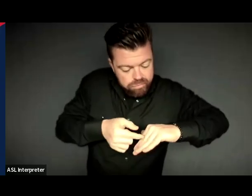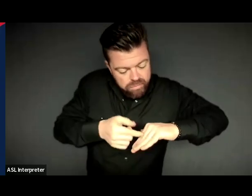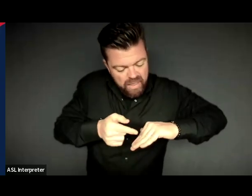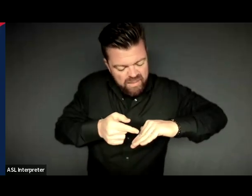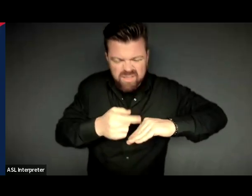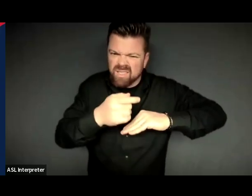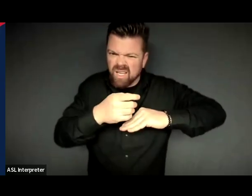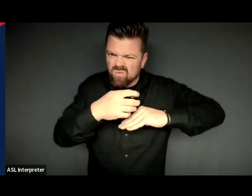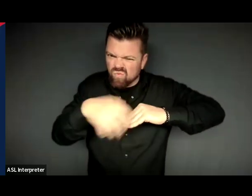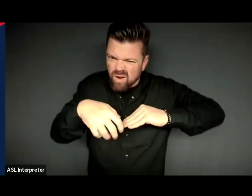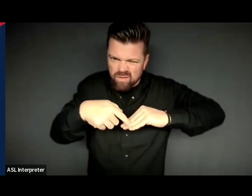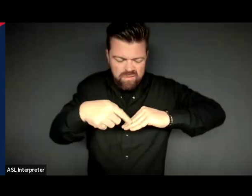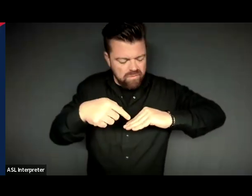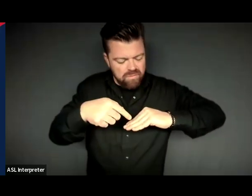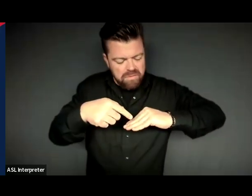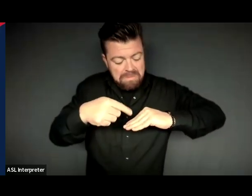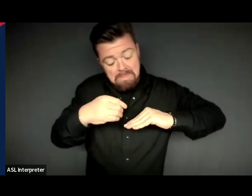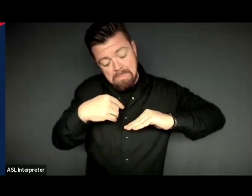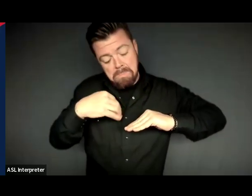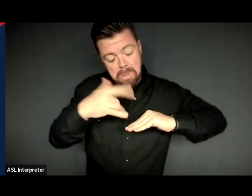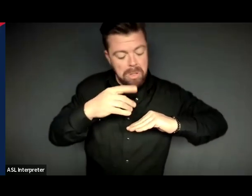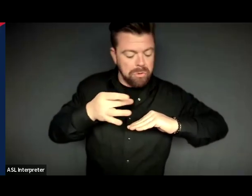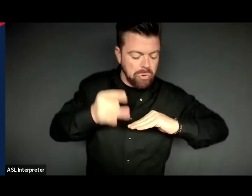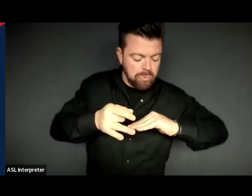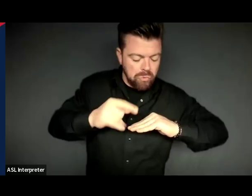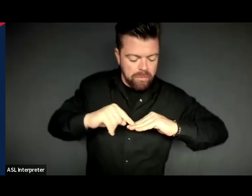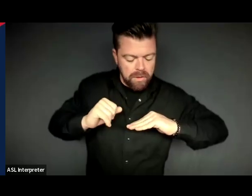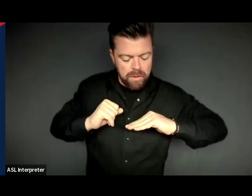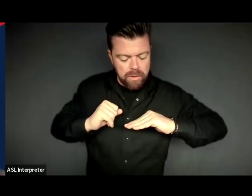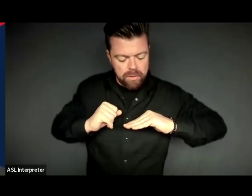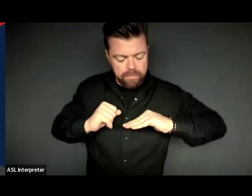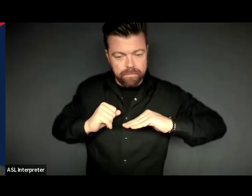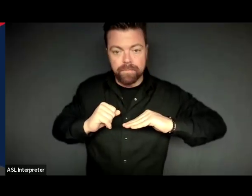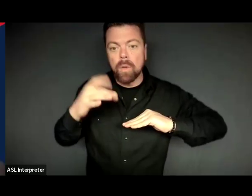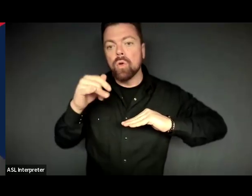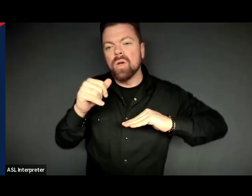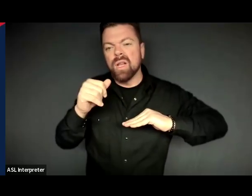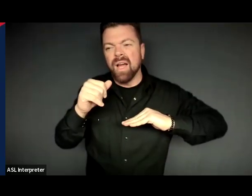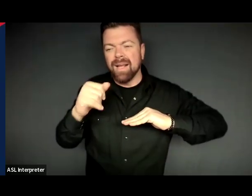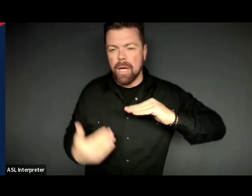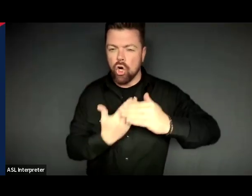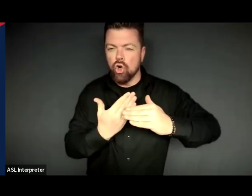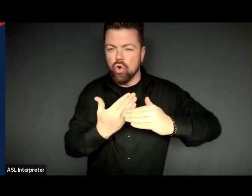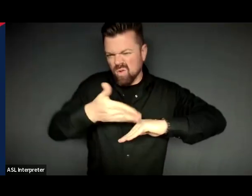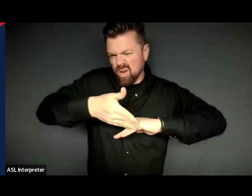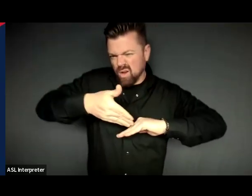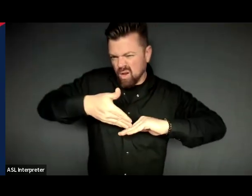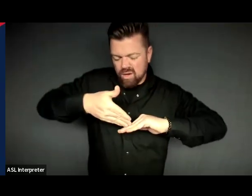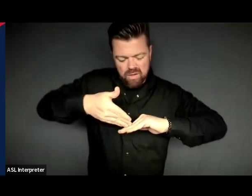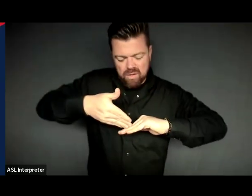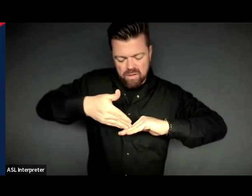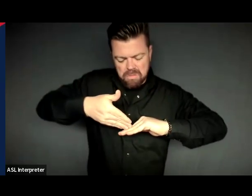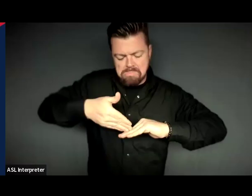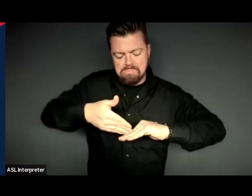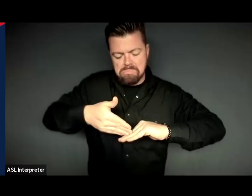might look smooth, but it's kind of more of a looks more like a fresh cut, looks more like a fresh wound. When